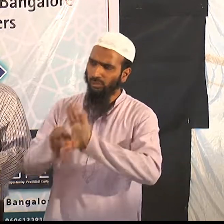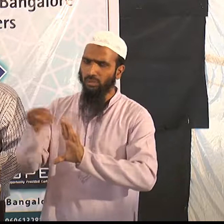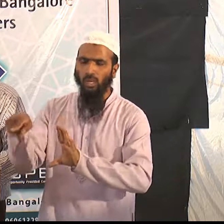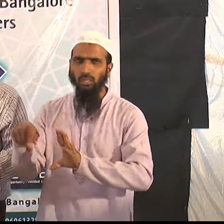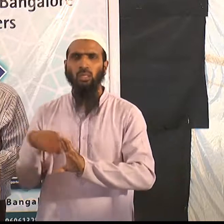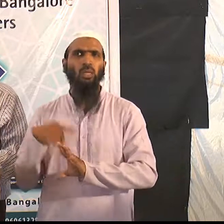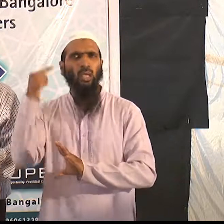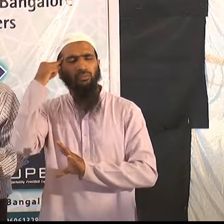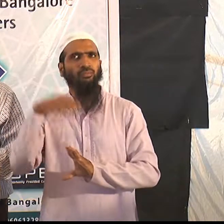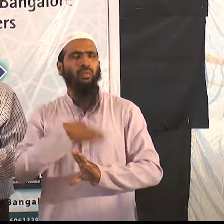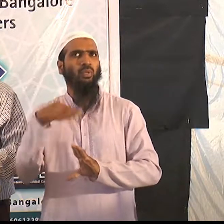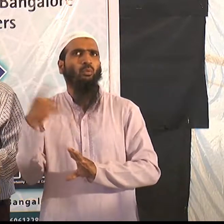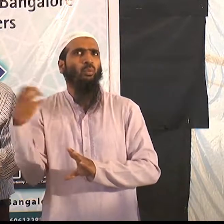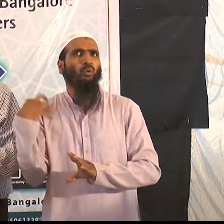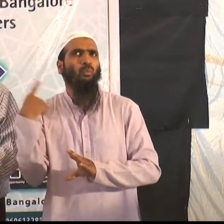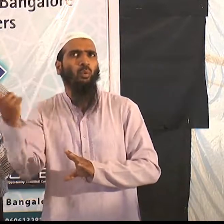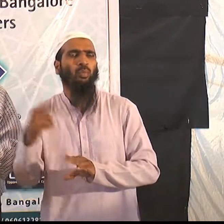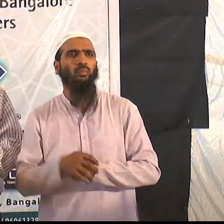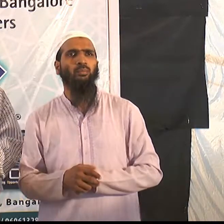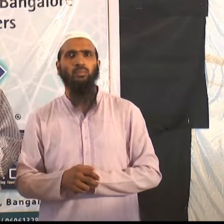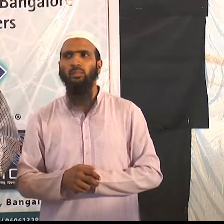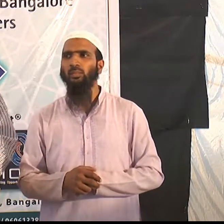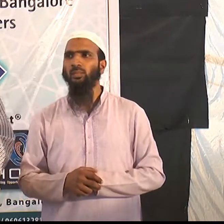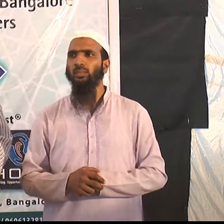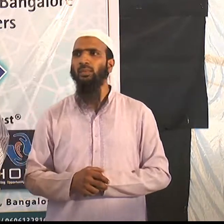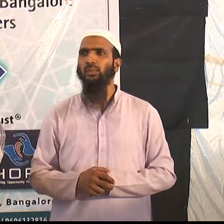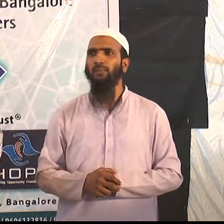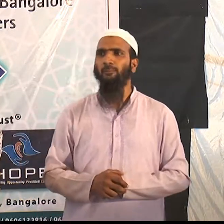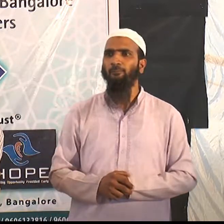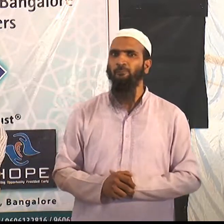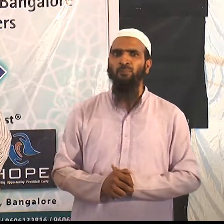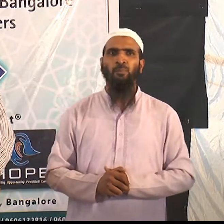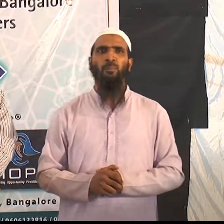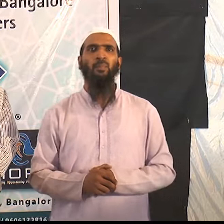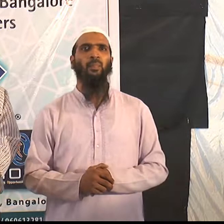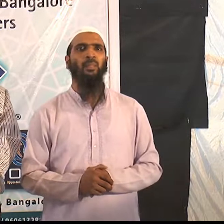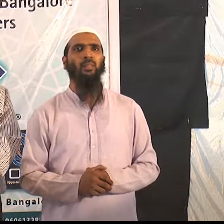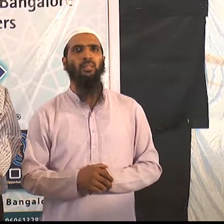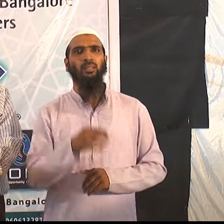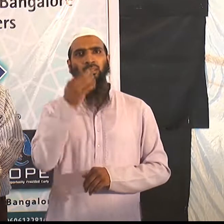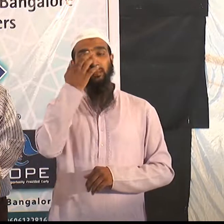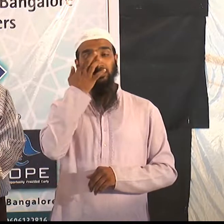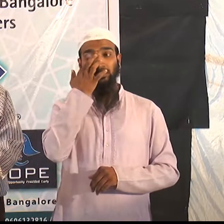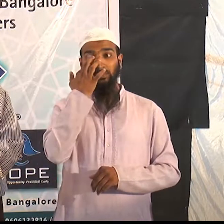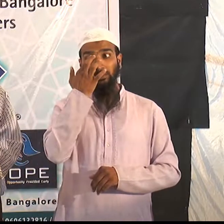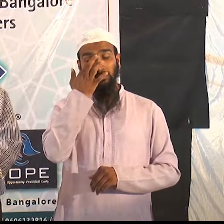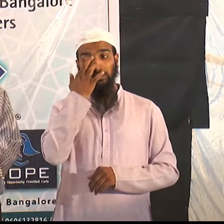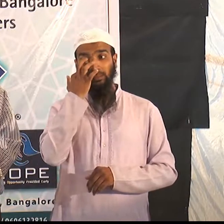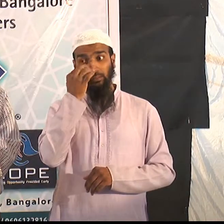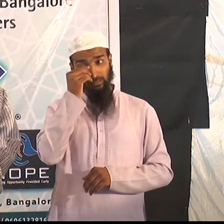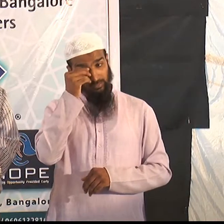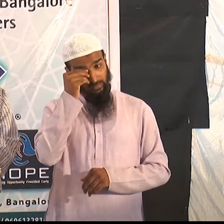And my good friend, I don't know whether he's here, Mr. Kantraj, is he here? In the short little talk I had with you,